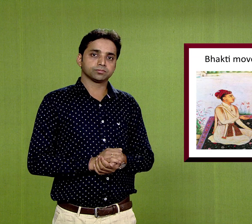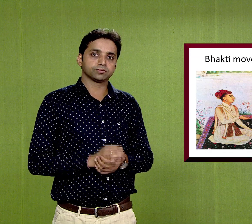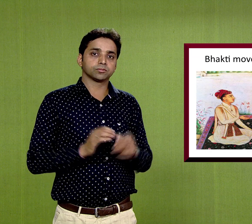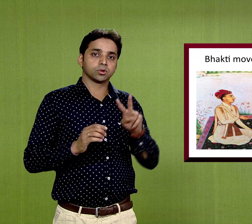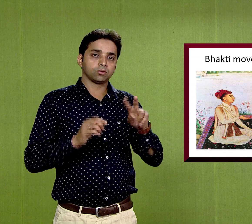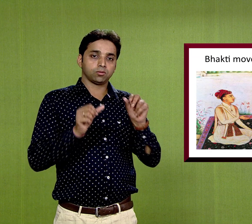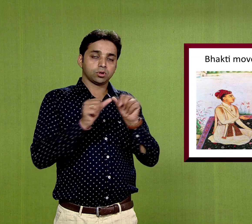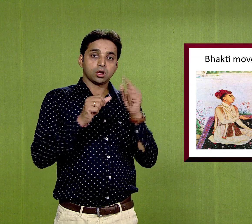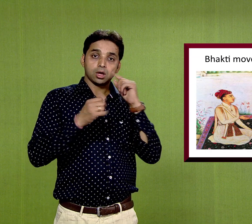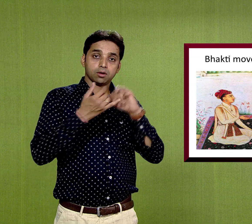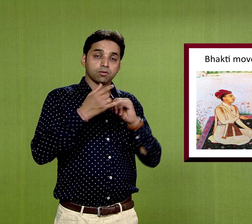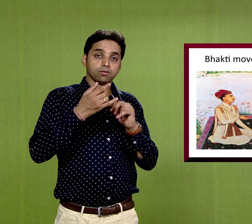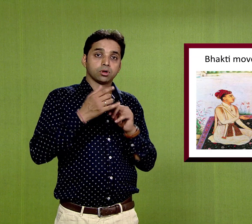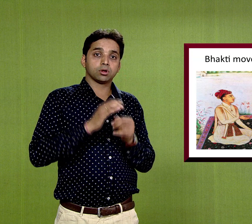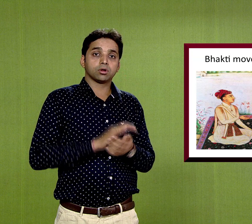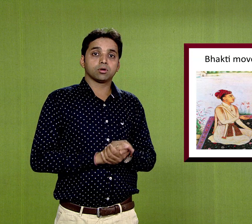In the pre-Mughal era,